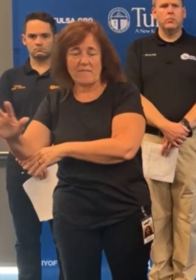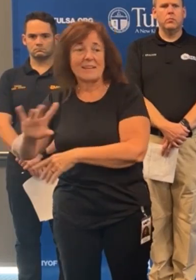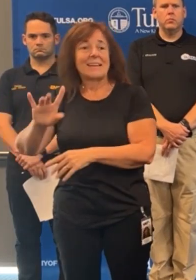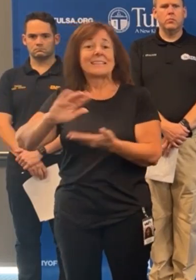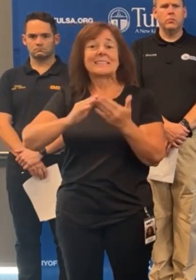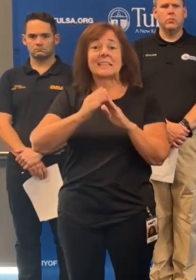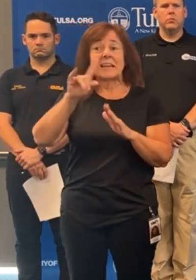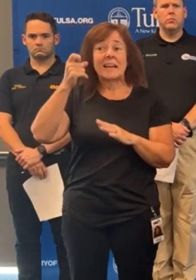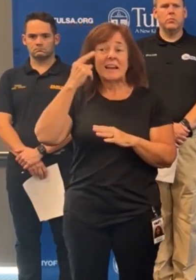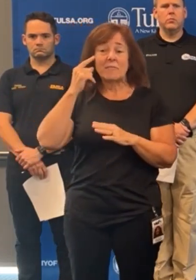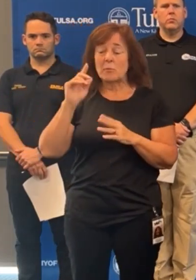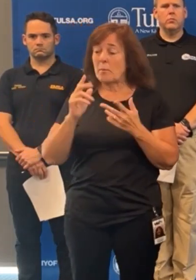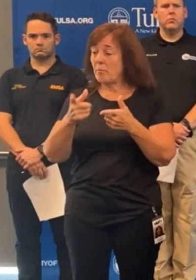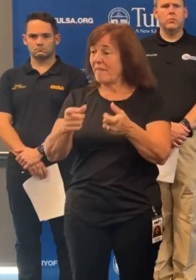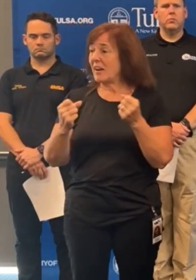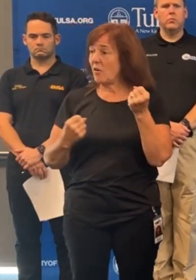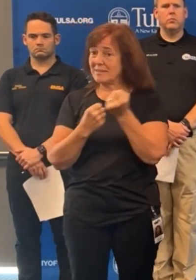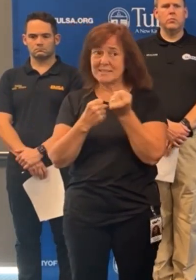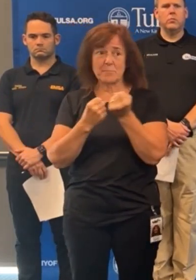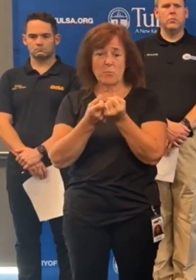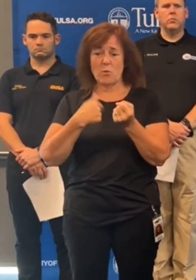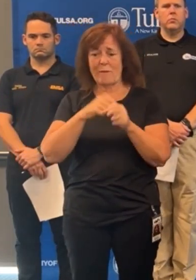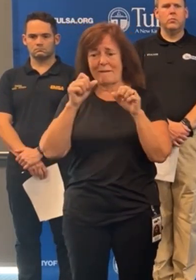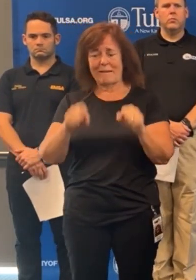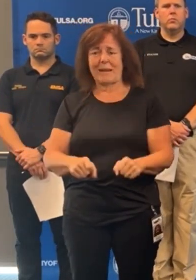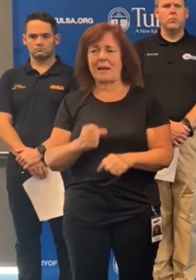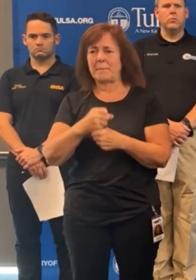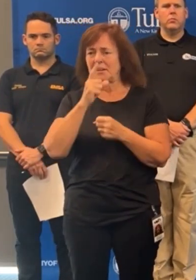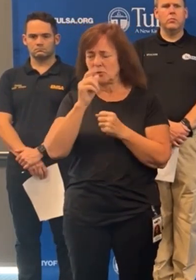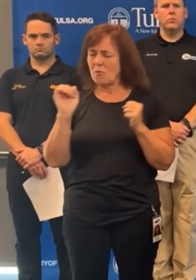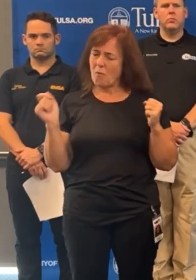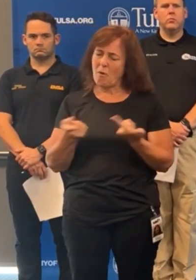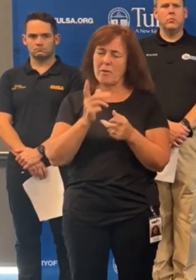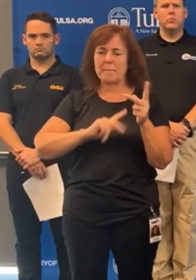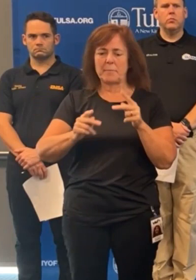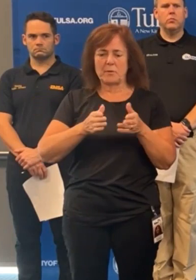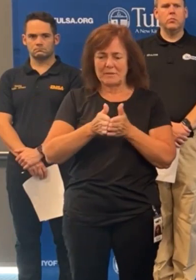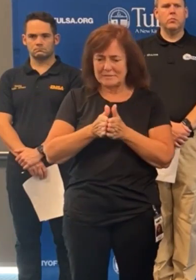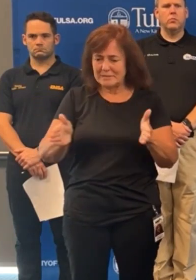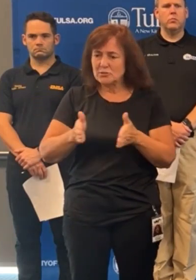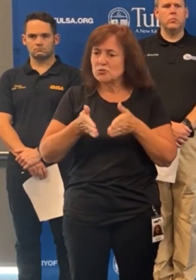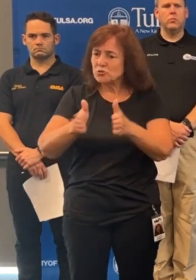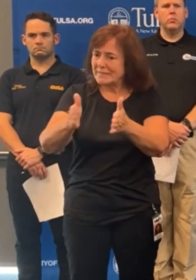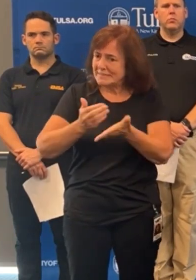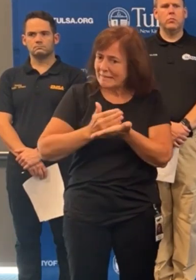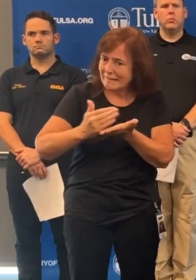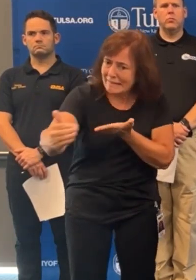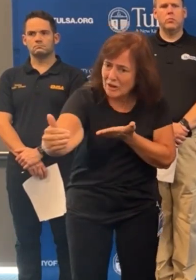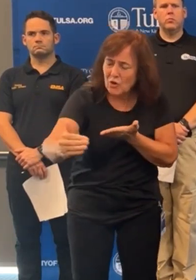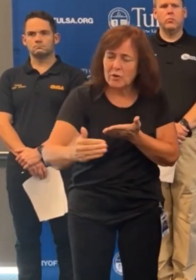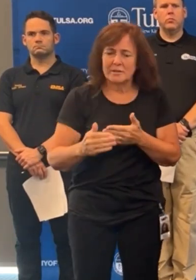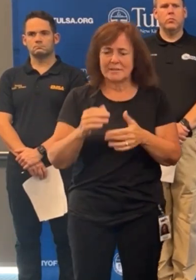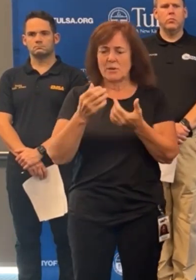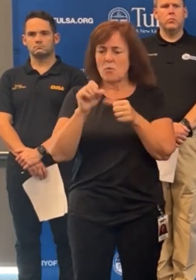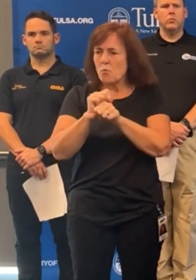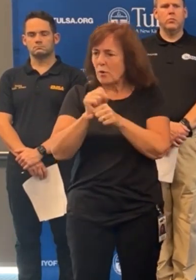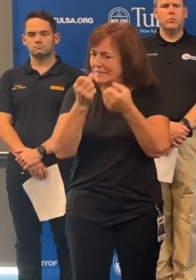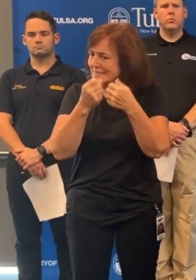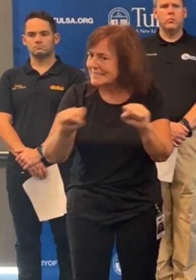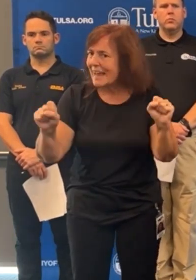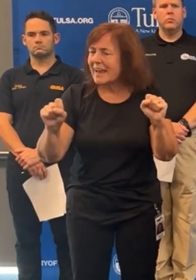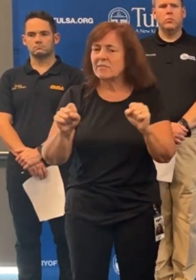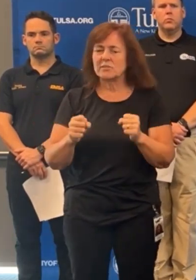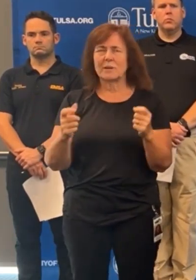the support that we can to make sure that the ways are clear for them, that they have a safe environment to work in, to